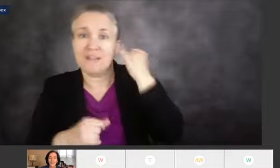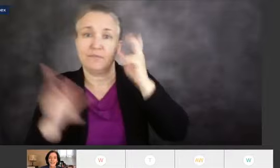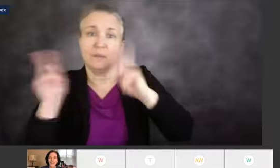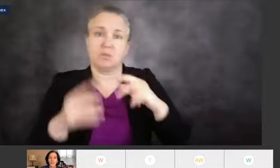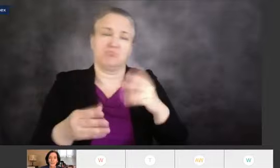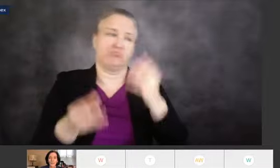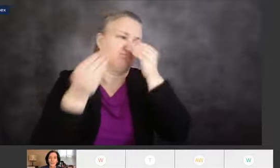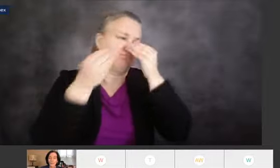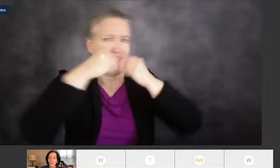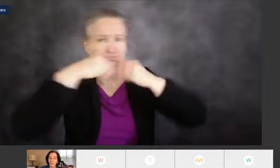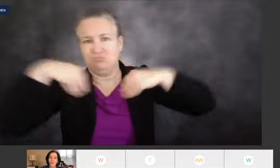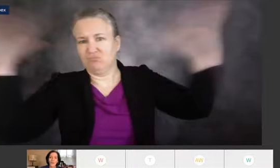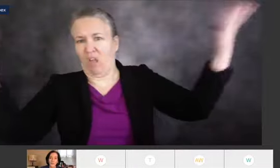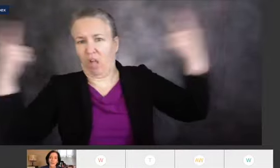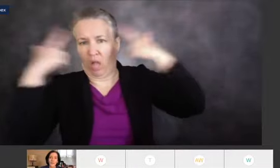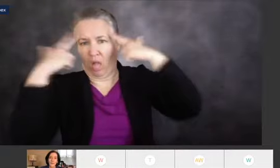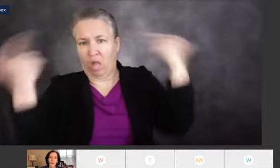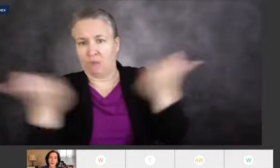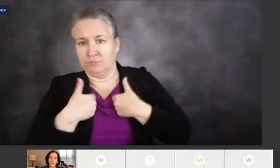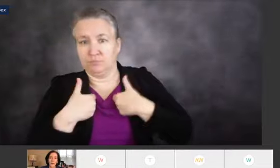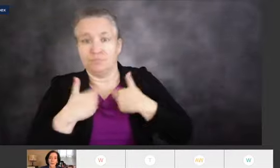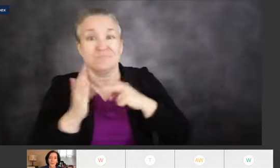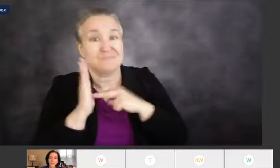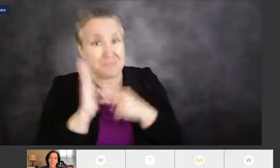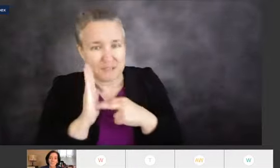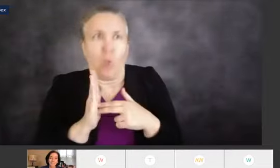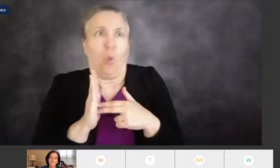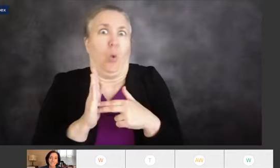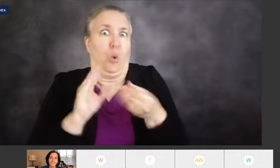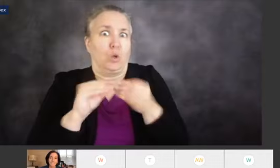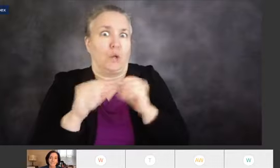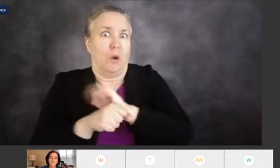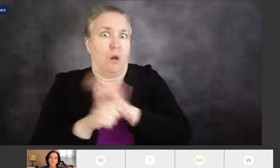wind, we could really start to see quite a rise here.